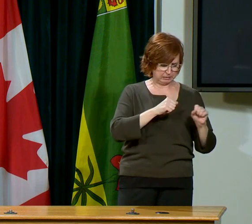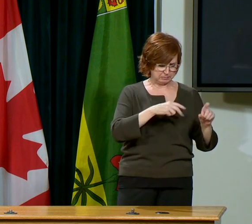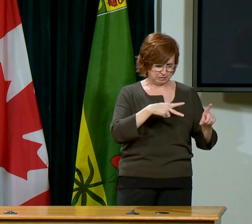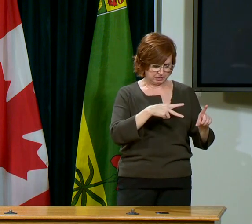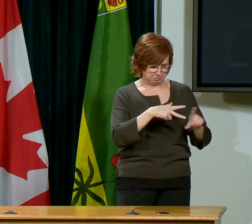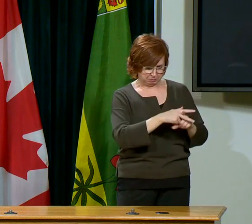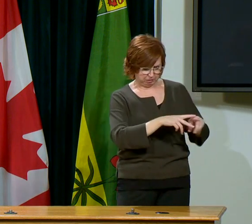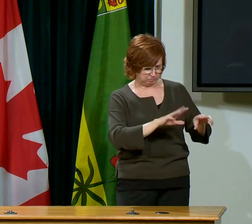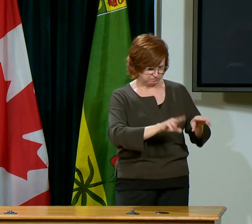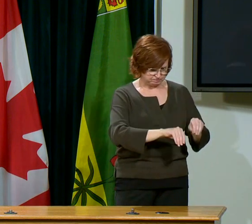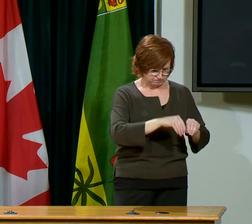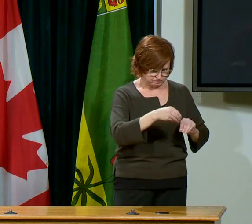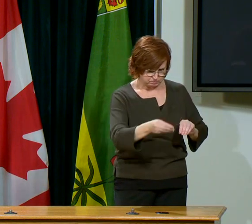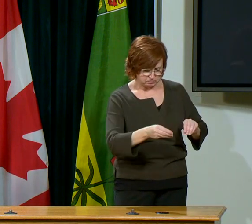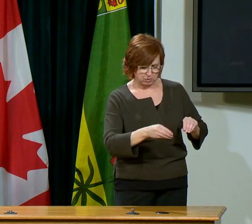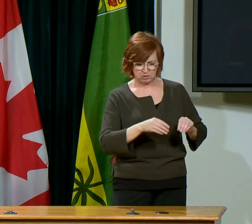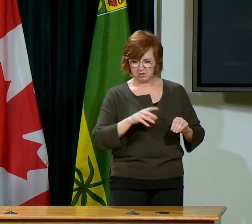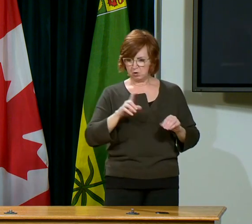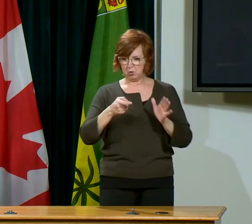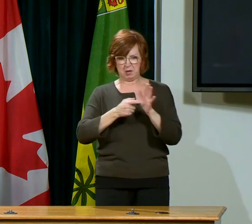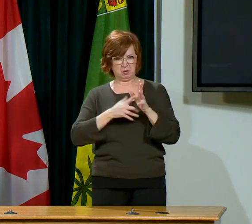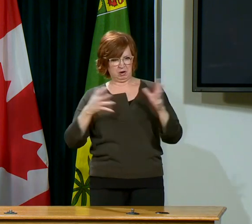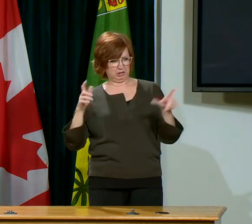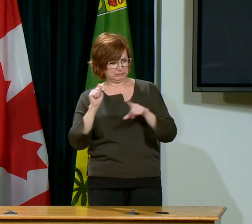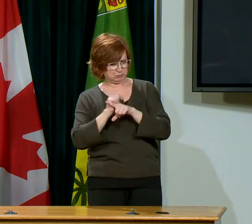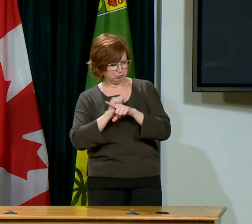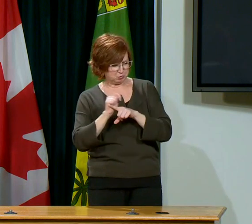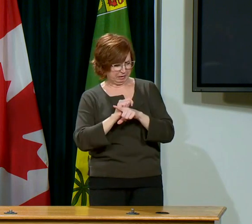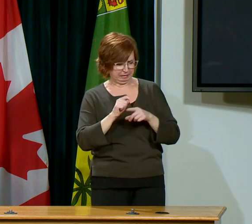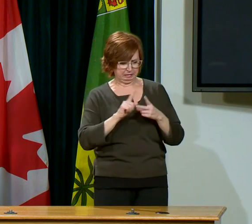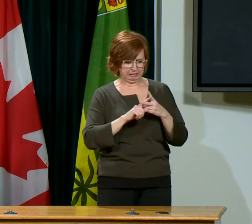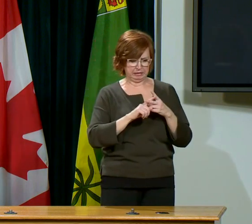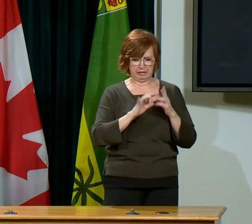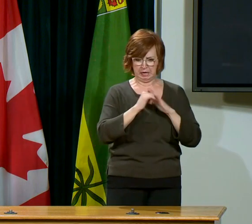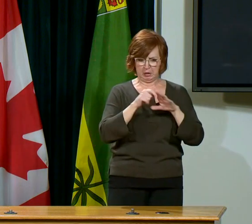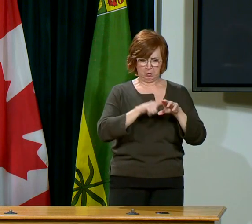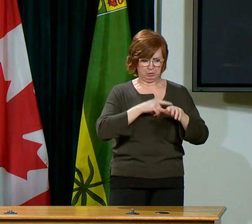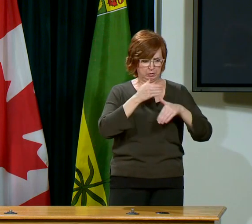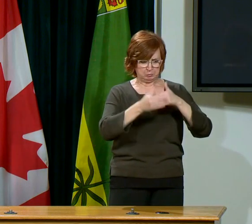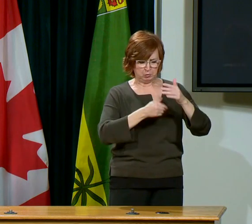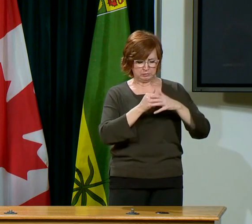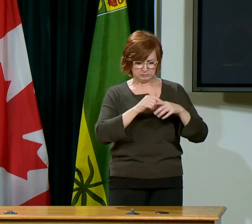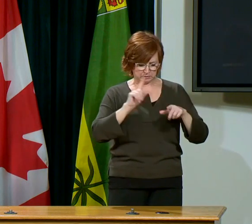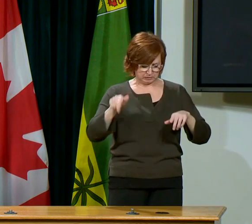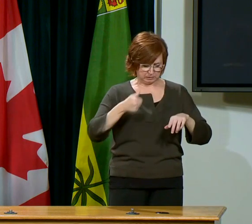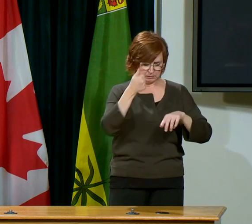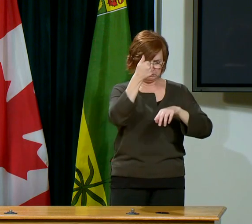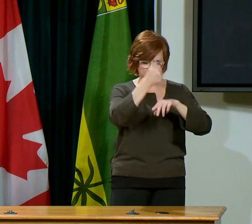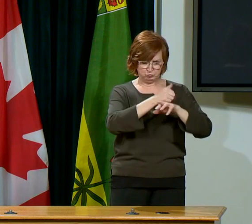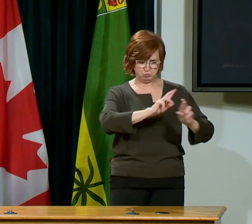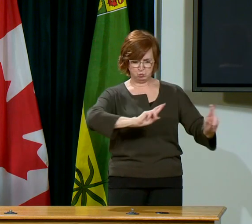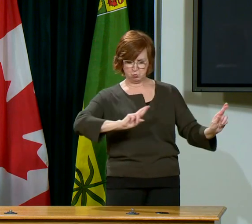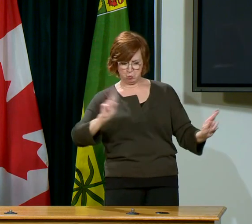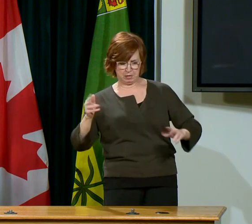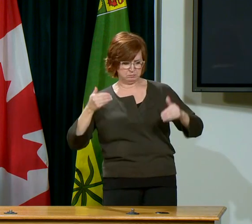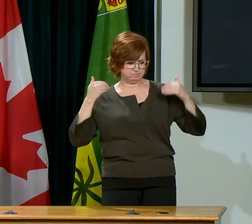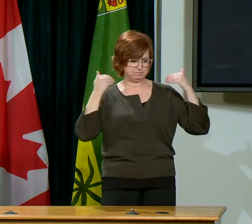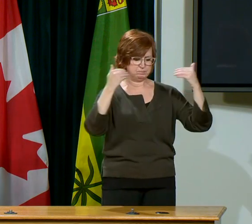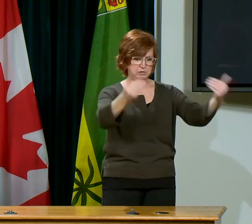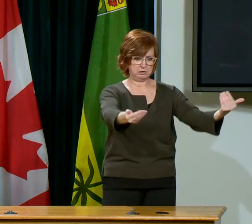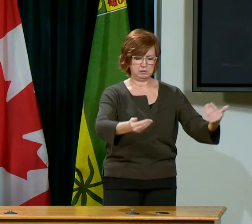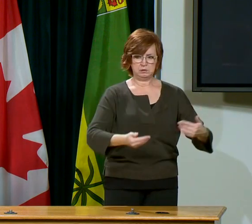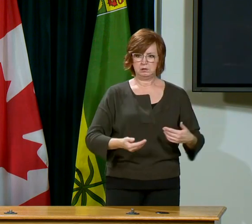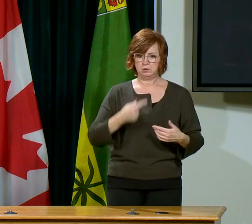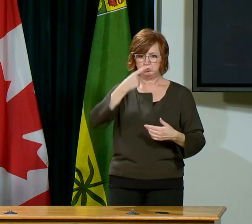play right away? Is there training on this? How long is it going to take until they can fully use this testing equipment? And could